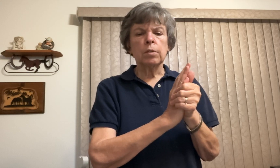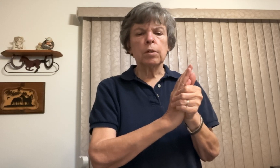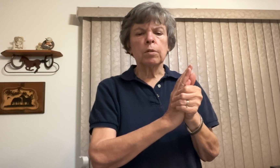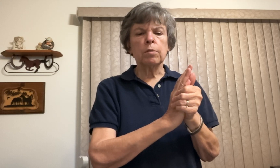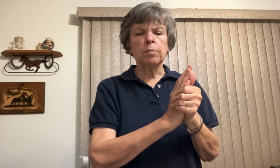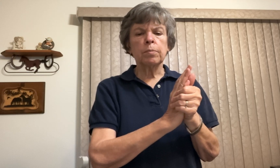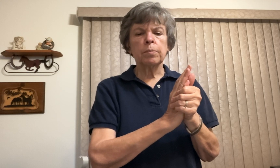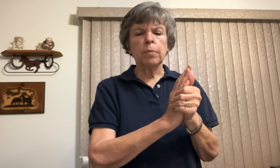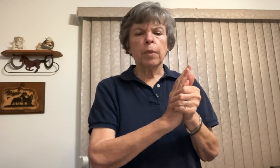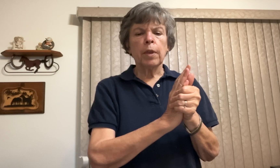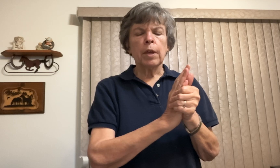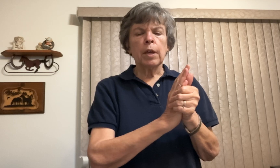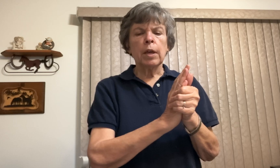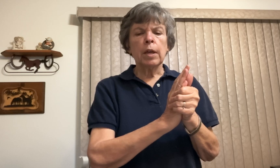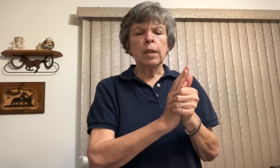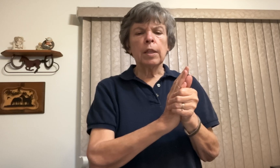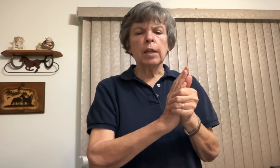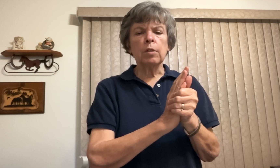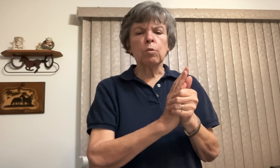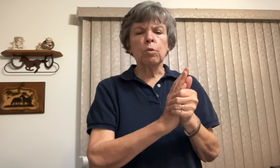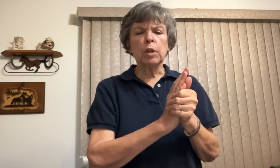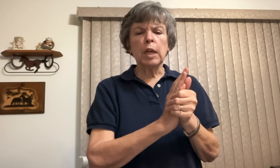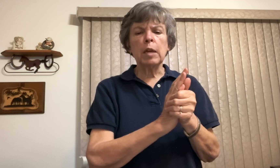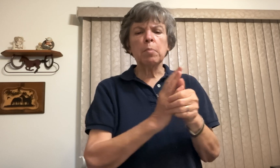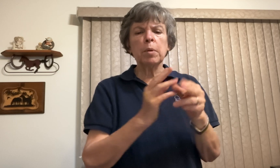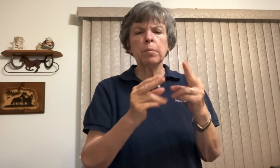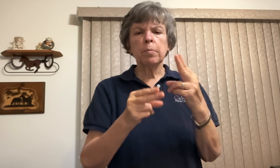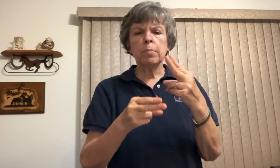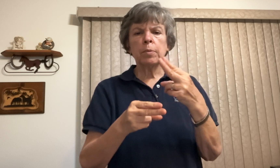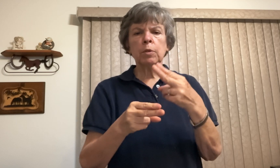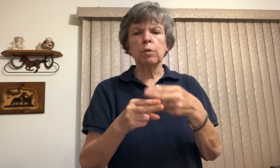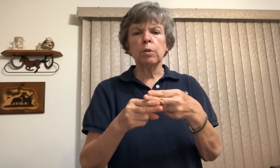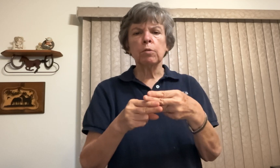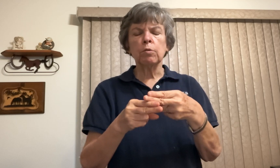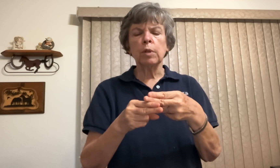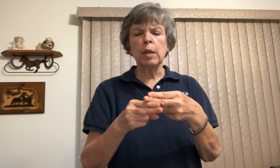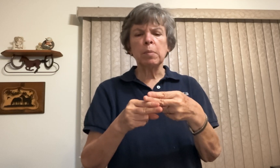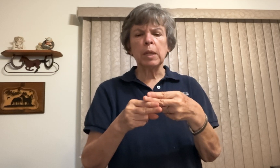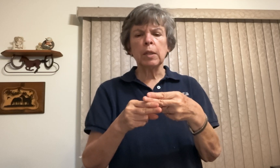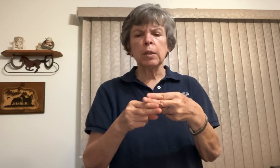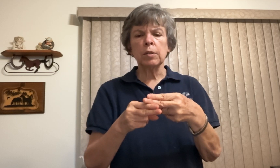skill. And then, or name, so you can do name like this.